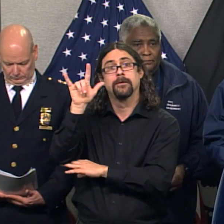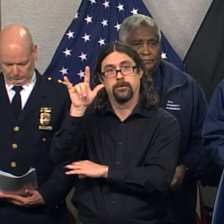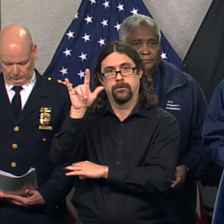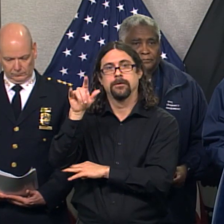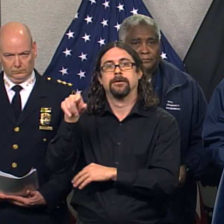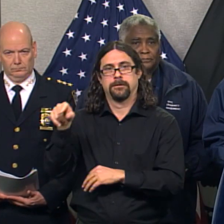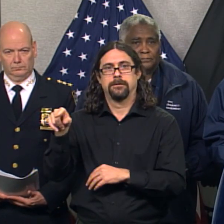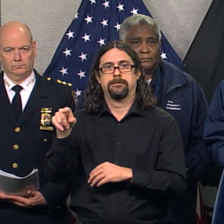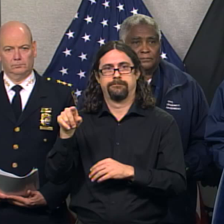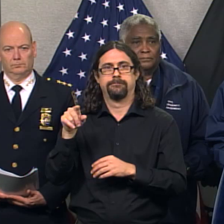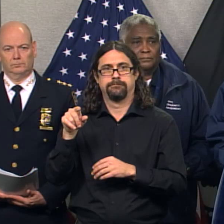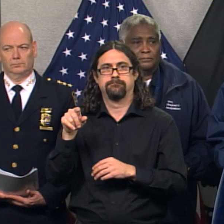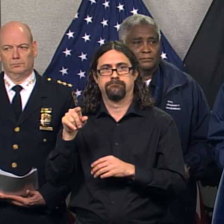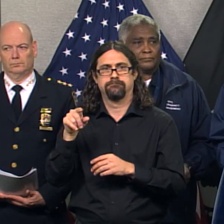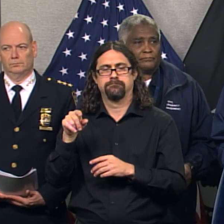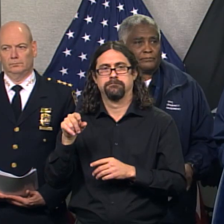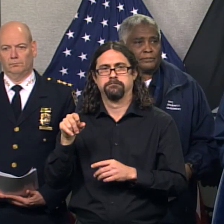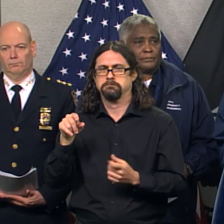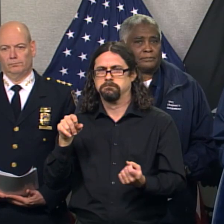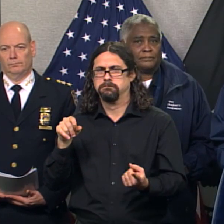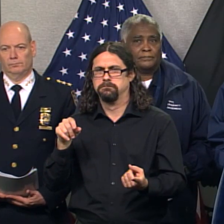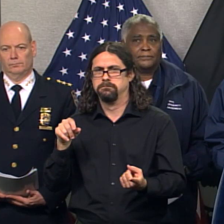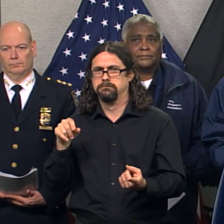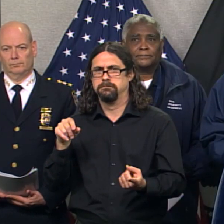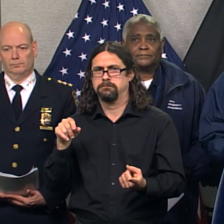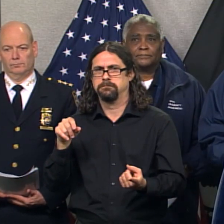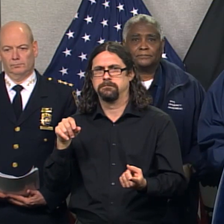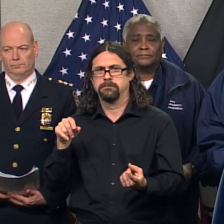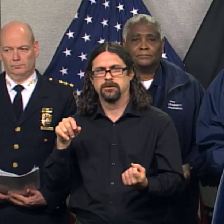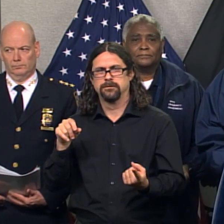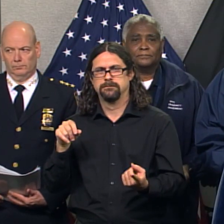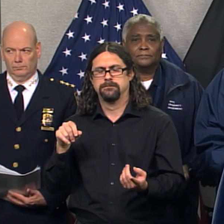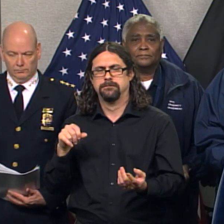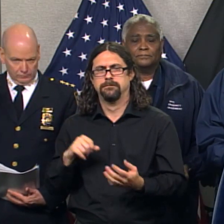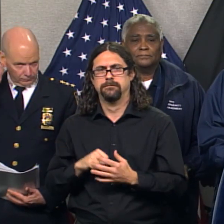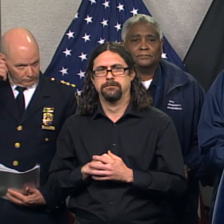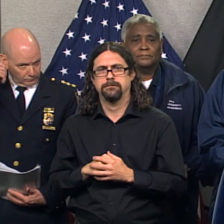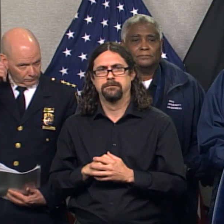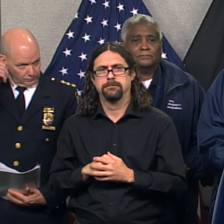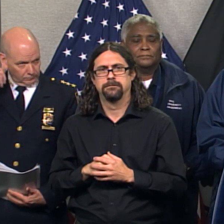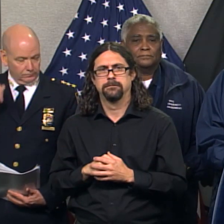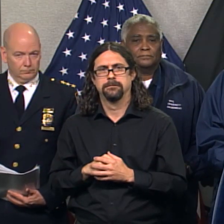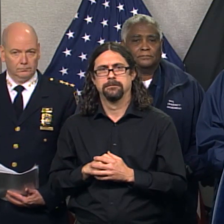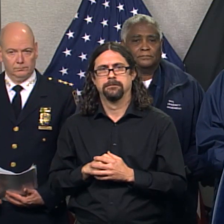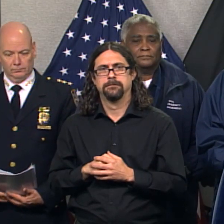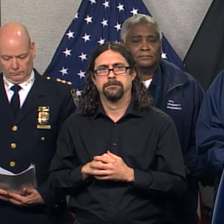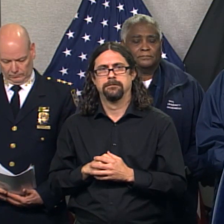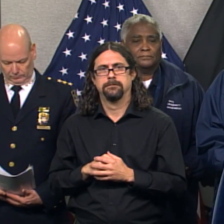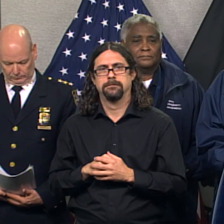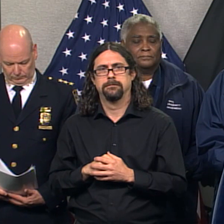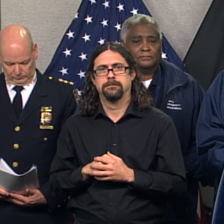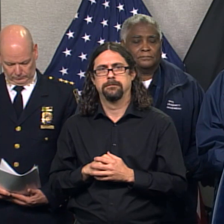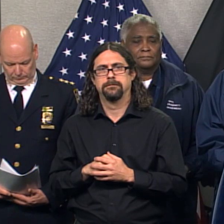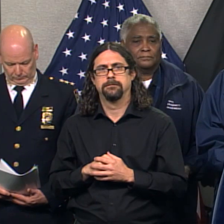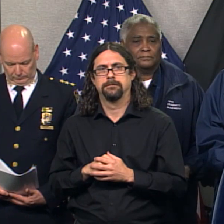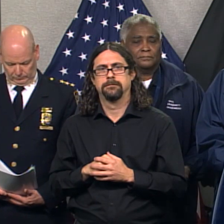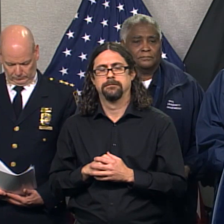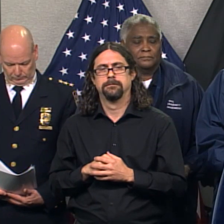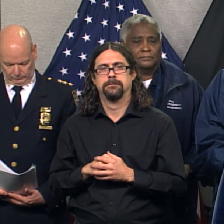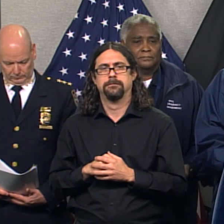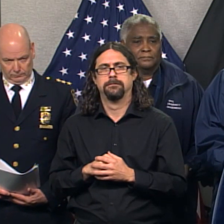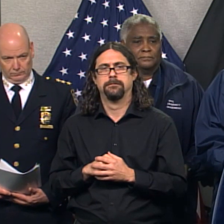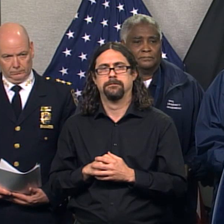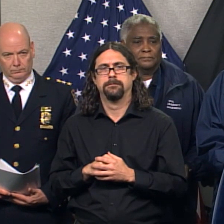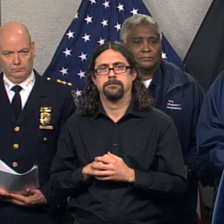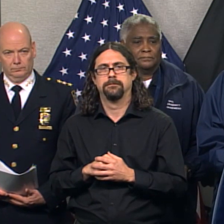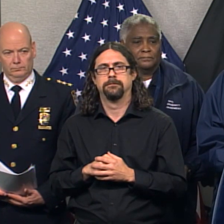measurement stations. We've had 2 hours in a row where we had 3 inches of snow, and that is unusual.